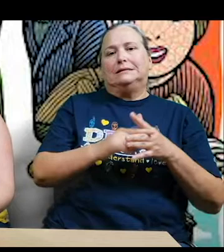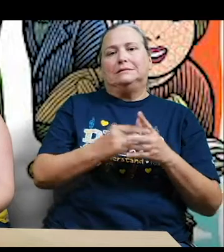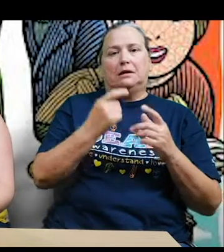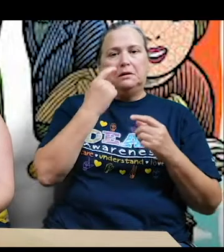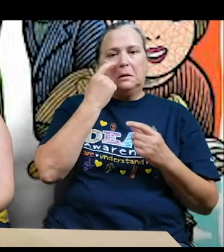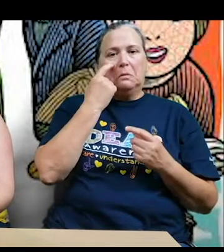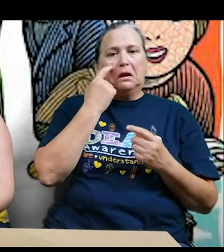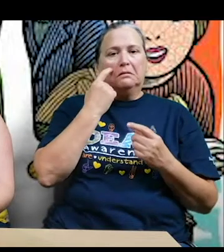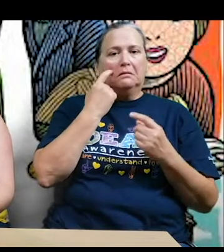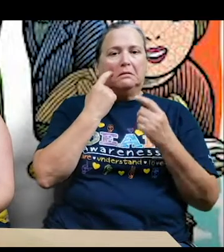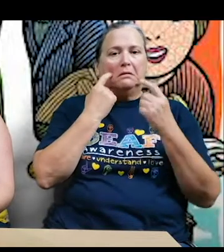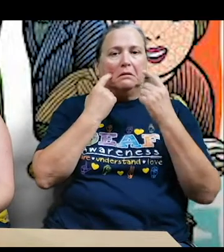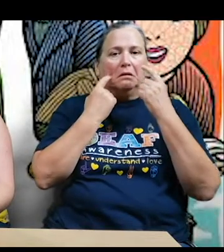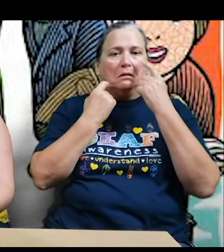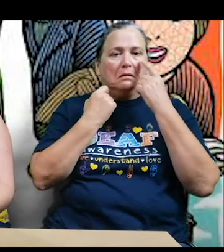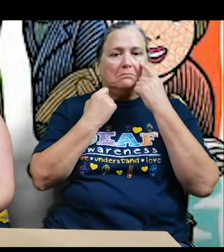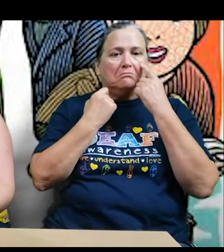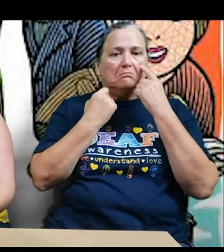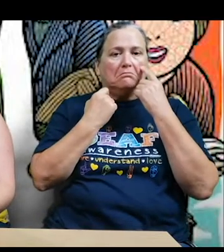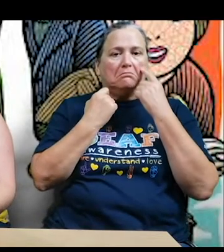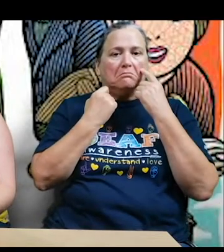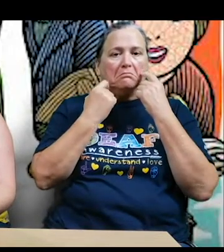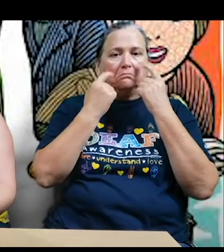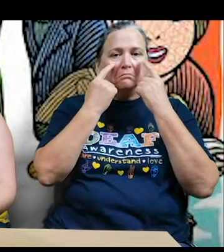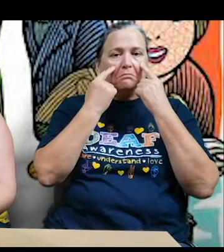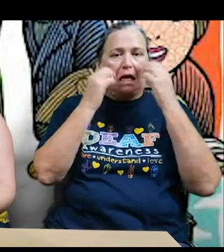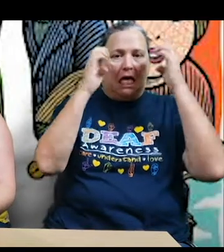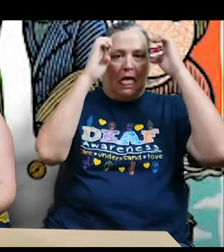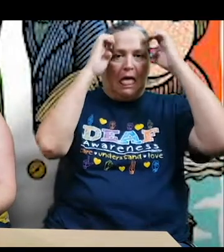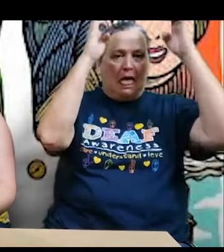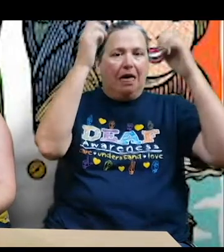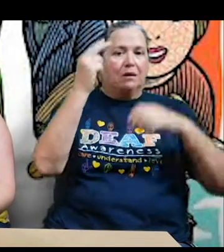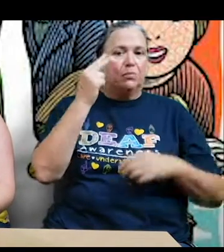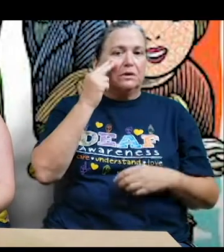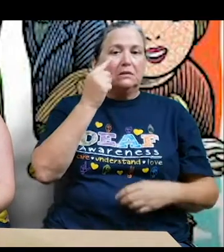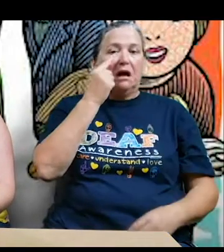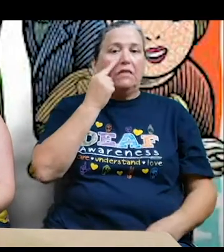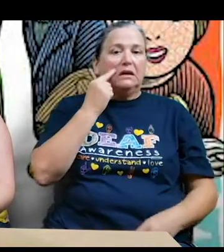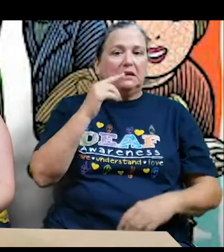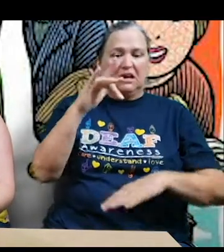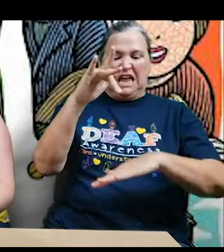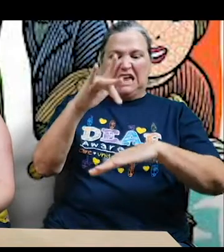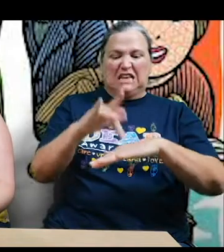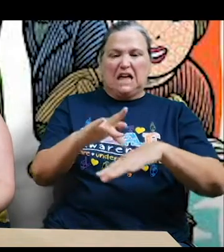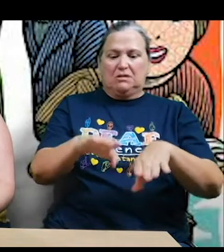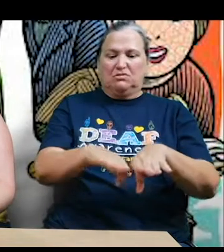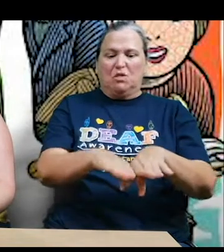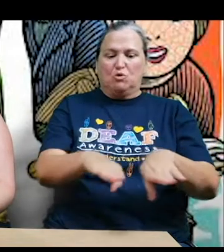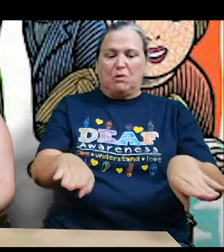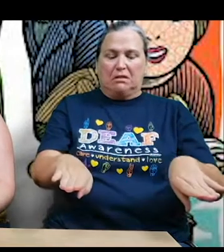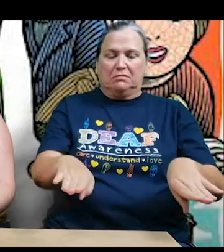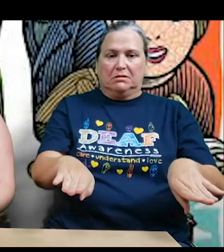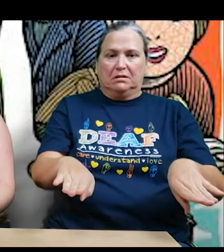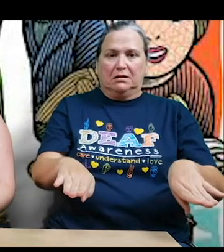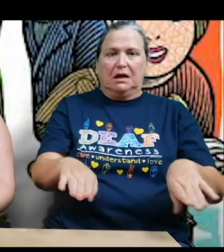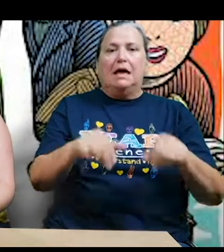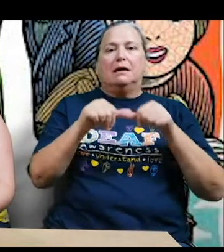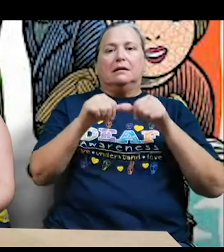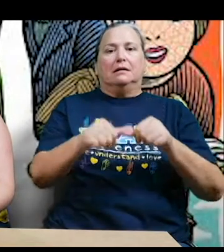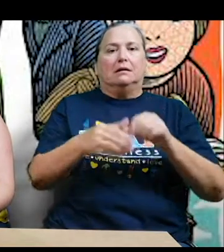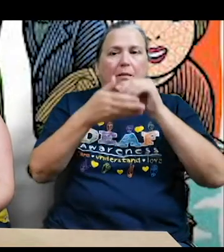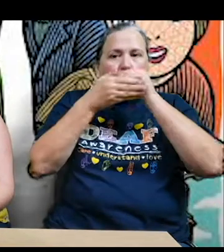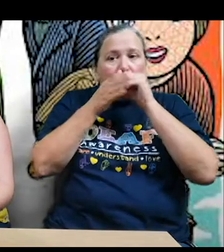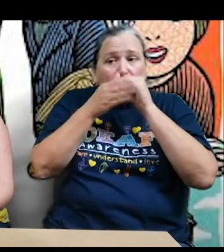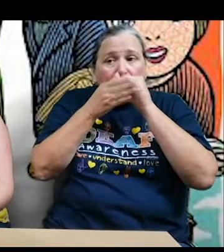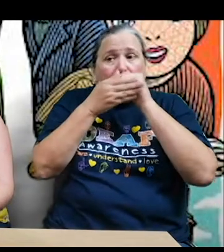his tears land on the pavement. But the boy did not stop playing his harmonica. He did not make Edward